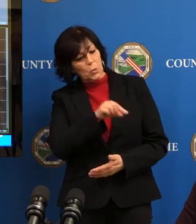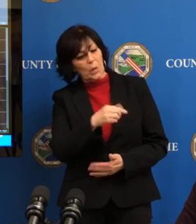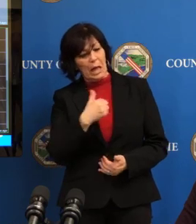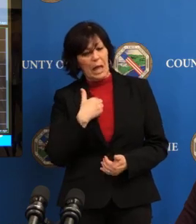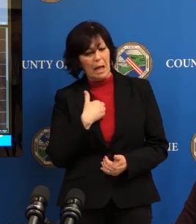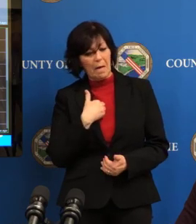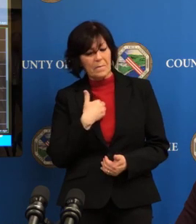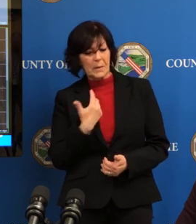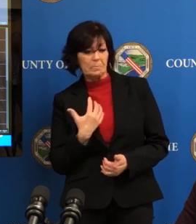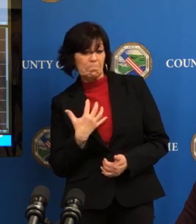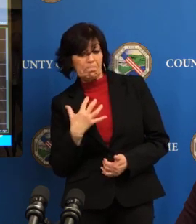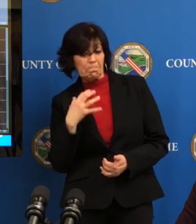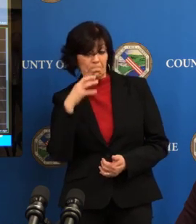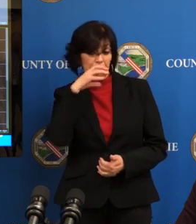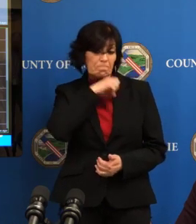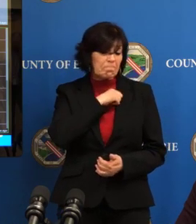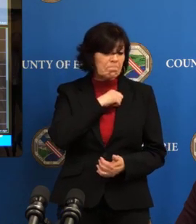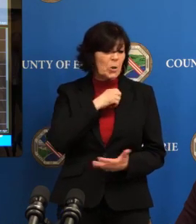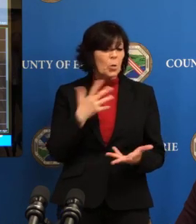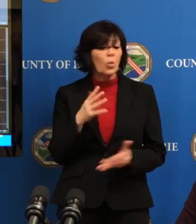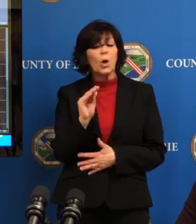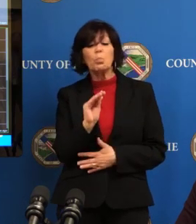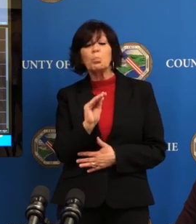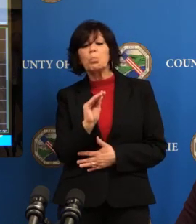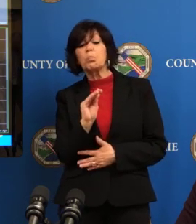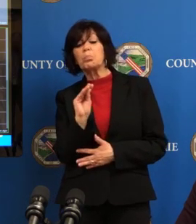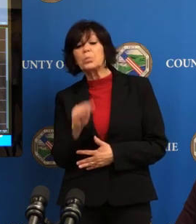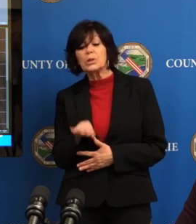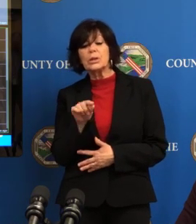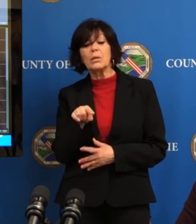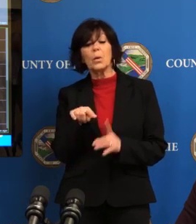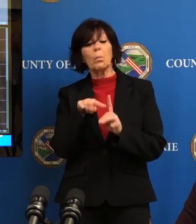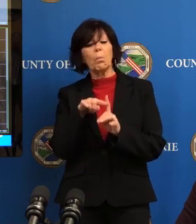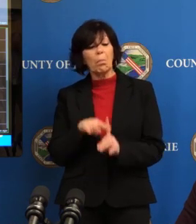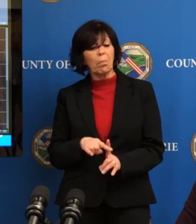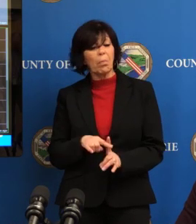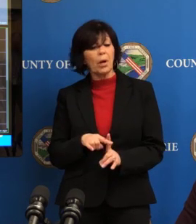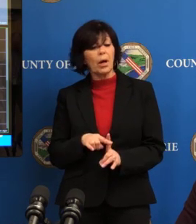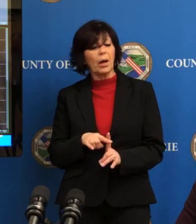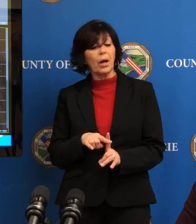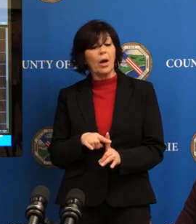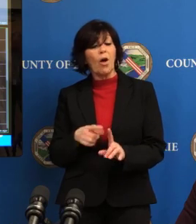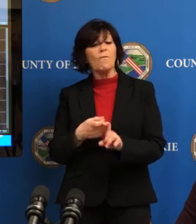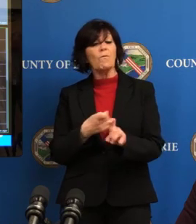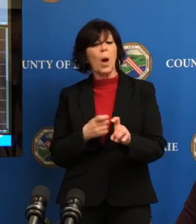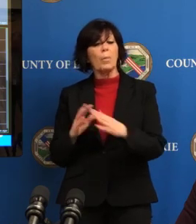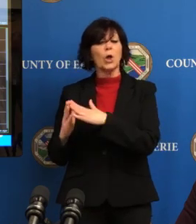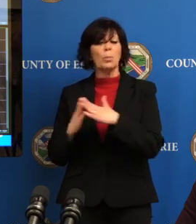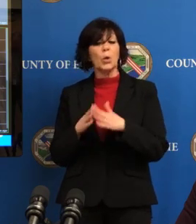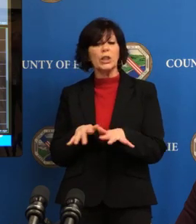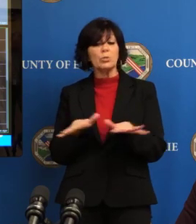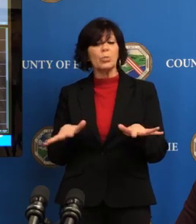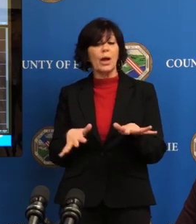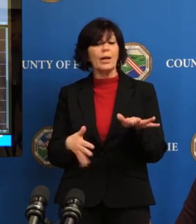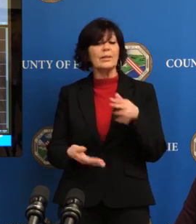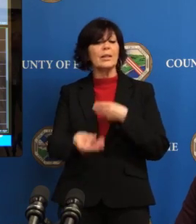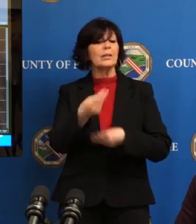of estimate as to what percentage of those cases are the result of community spread as opposed to